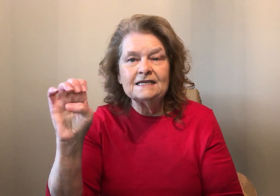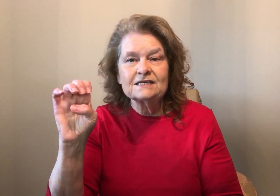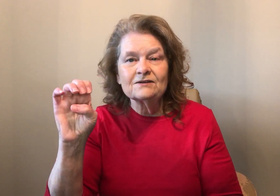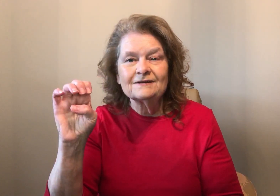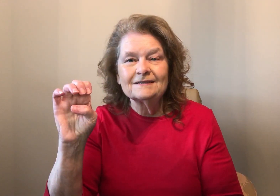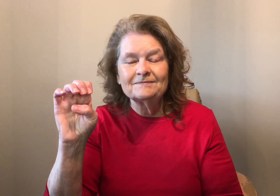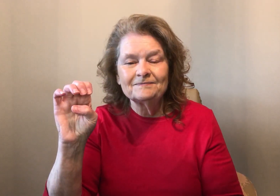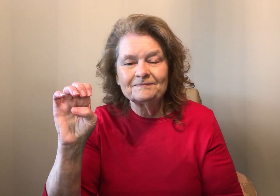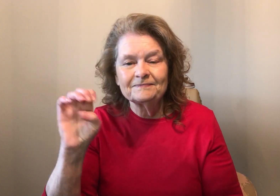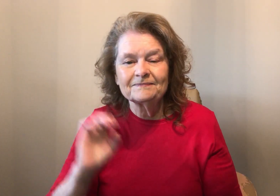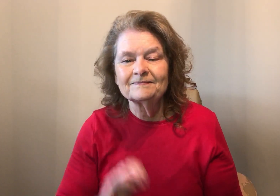Easter.